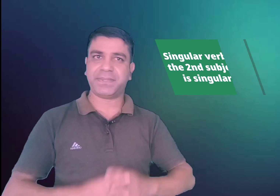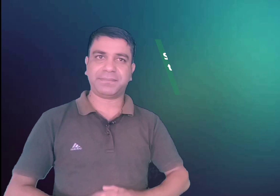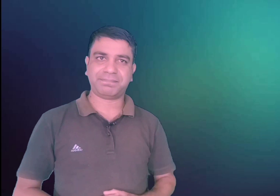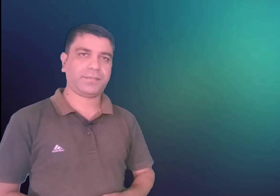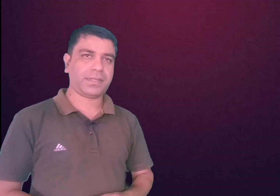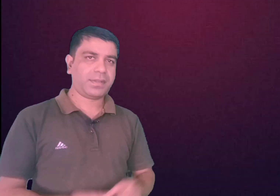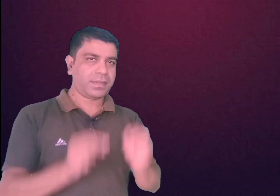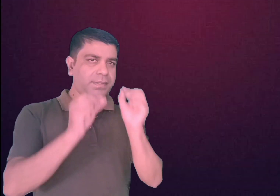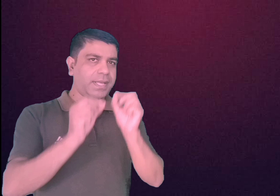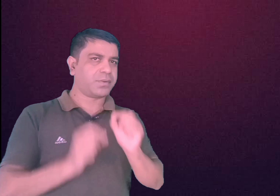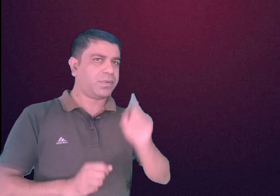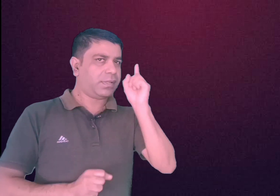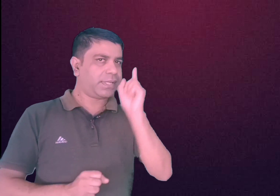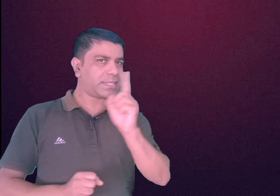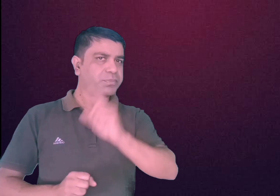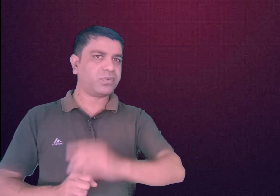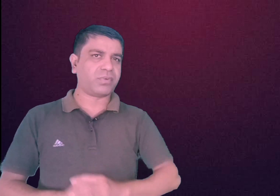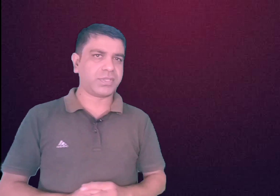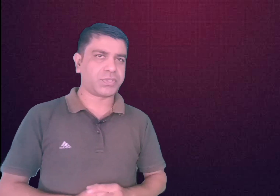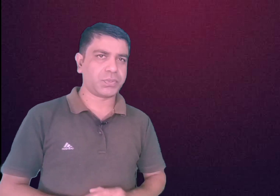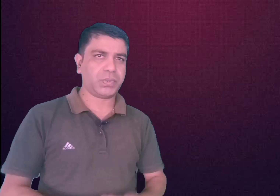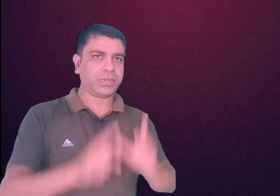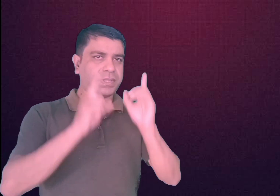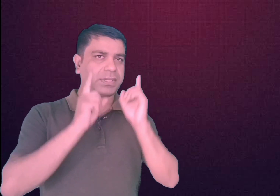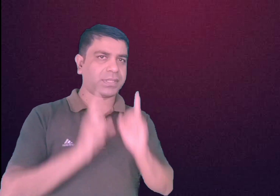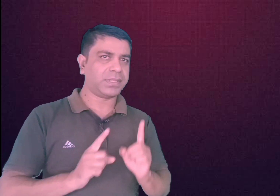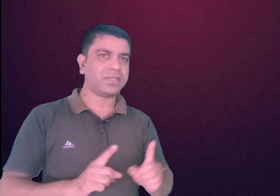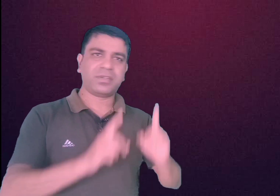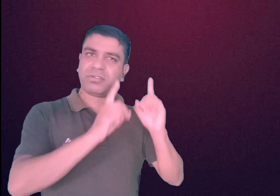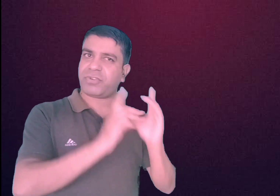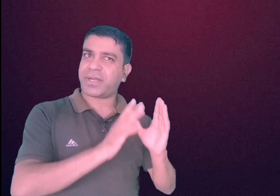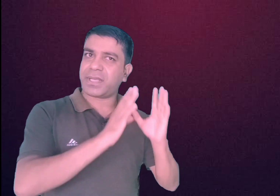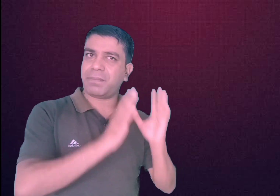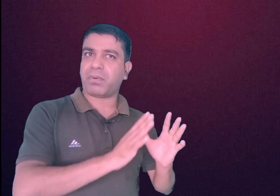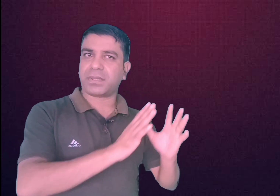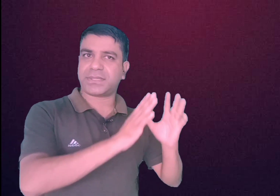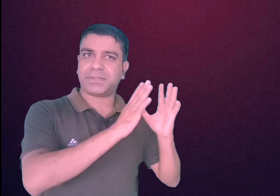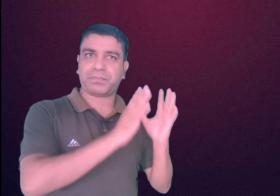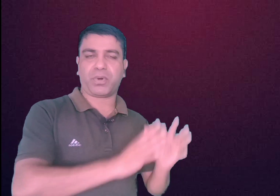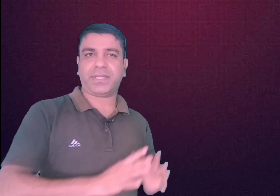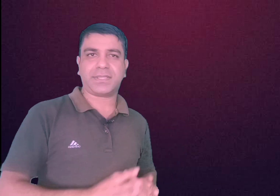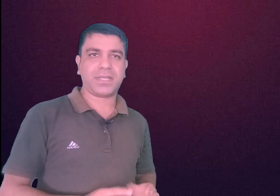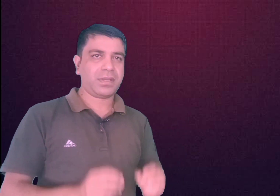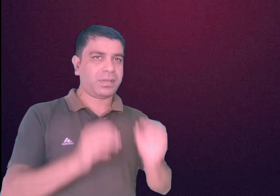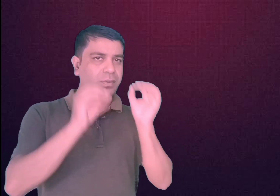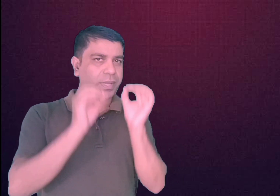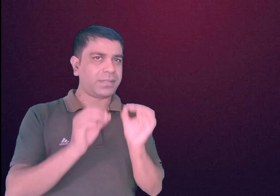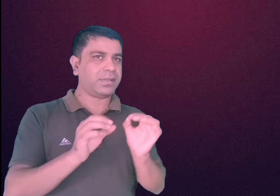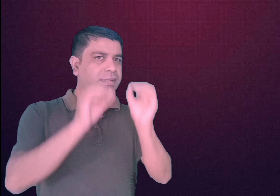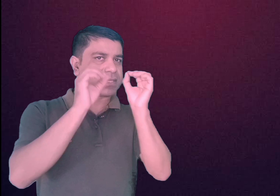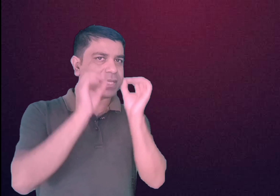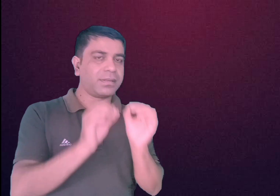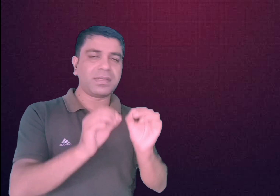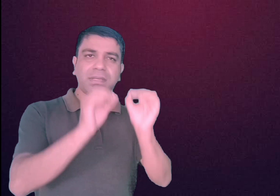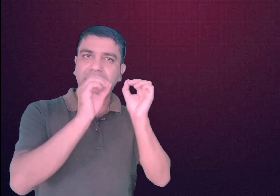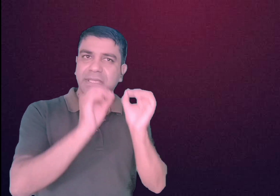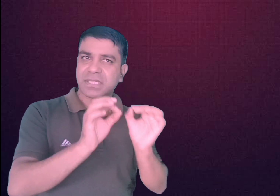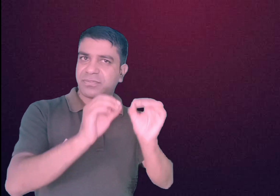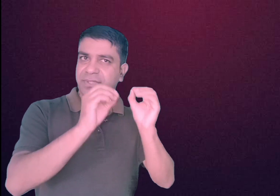simple. Now let us move on to the third very important point. When singular